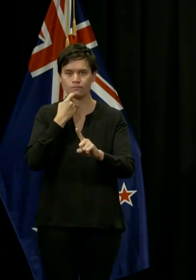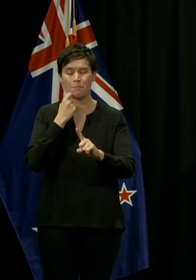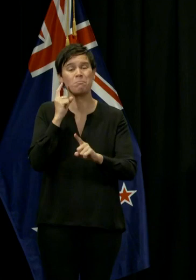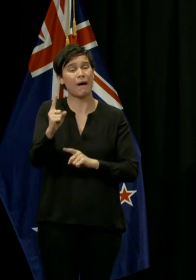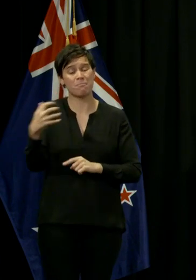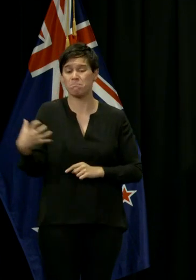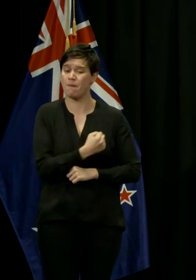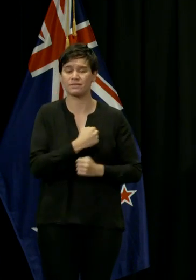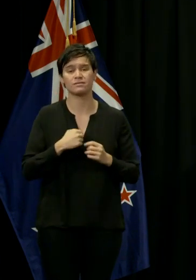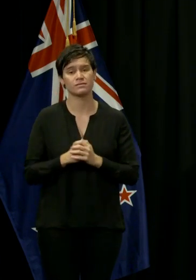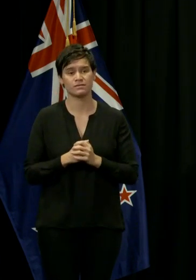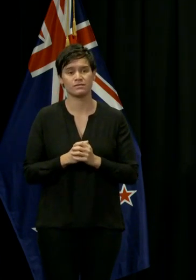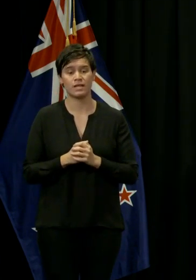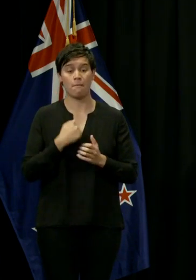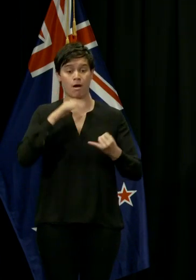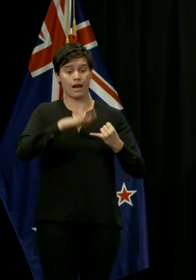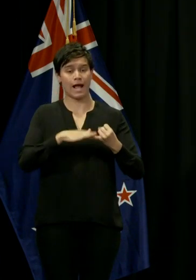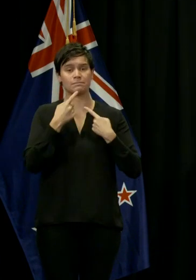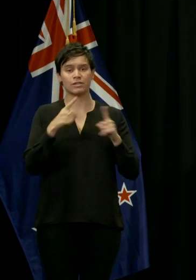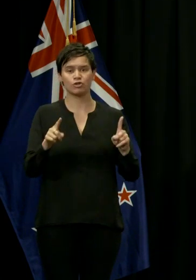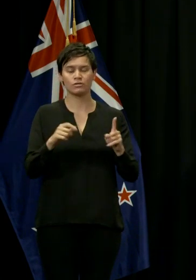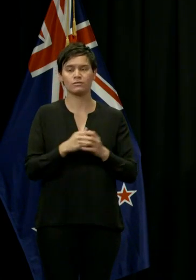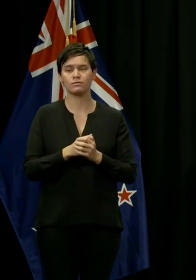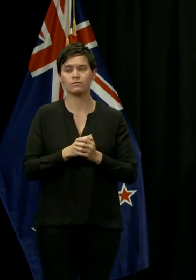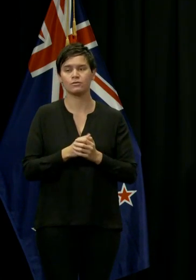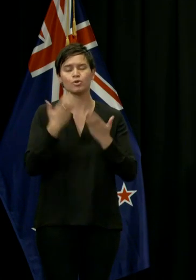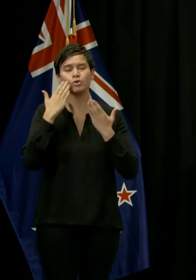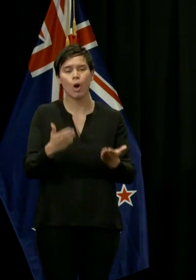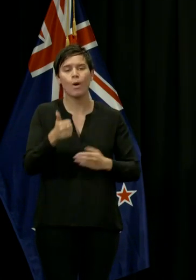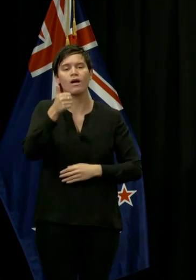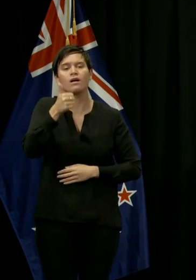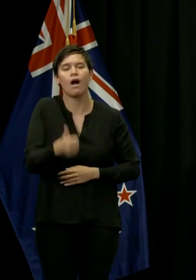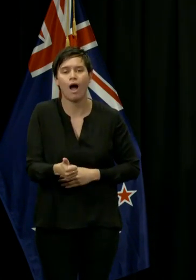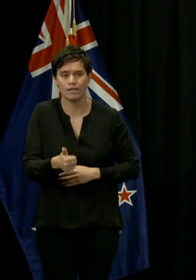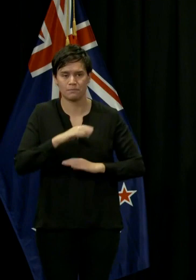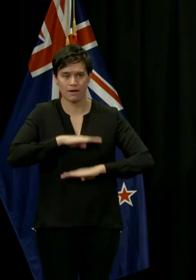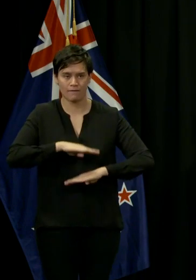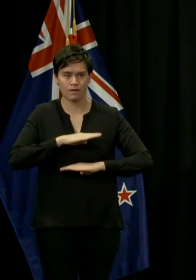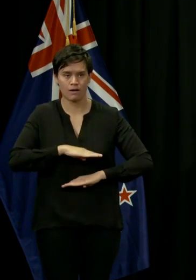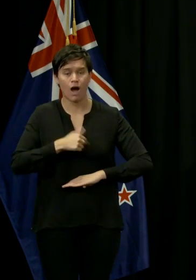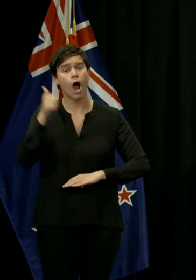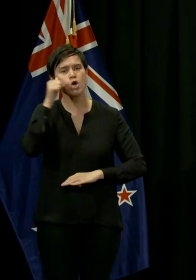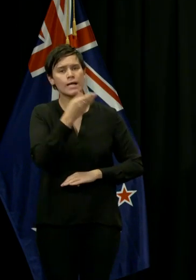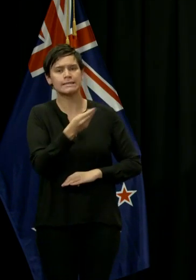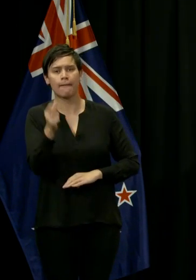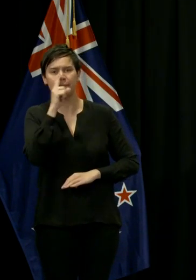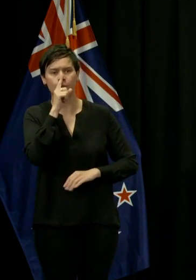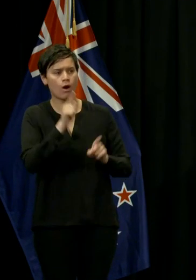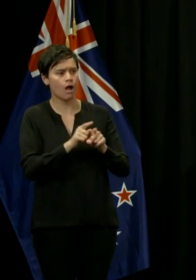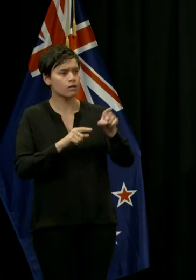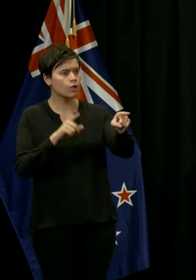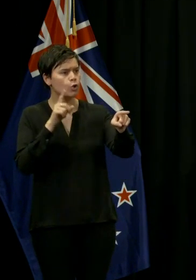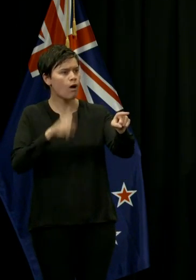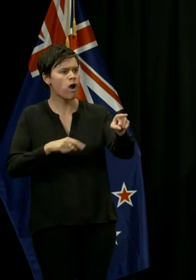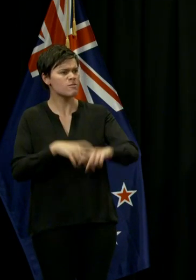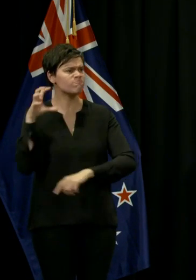message. Be kind. I know people will want to act as enforcers, and I understand that. People